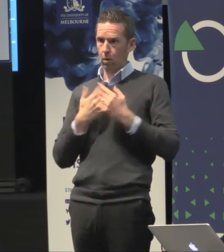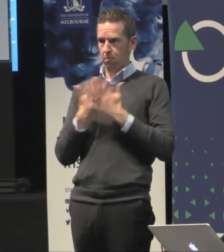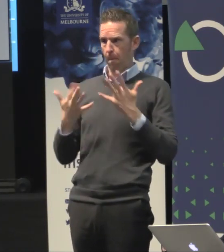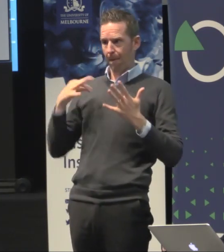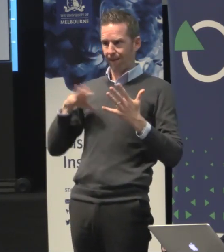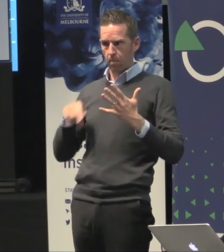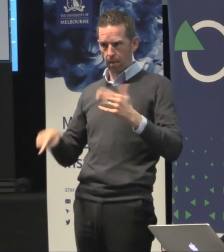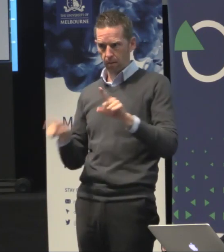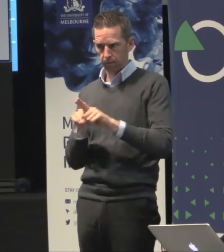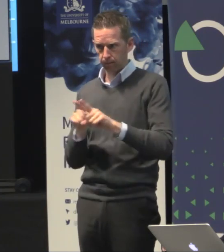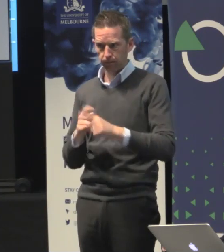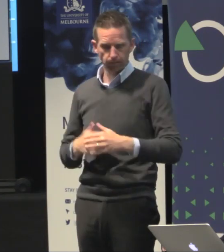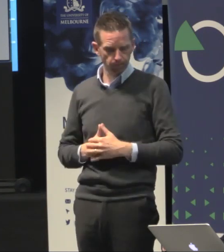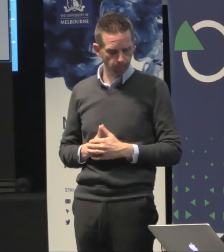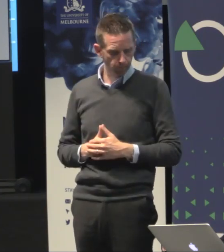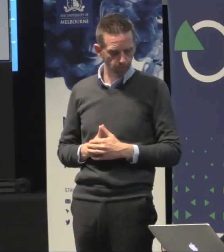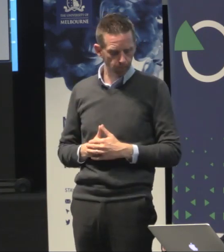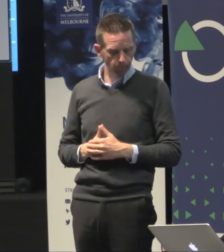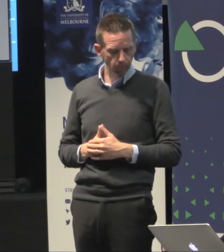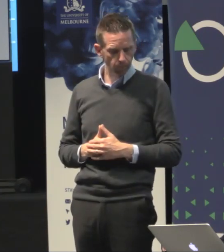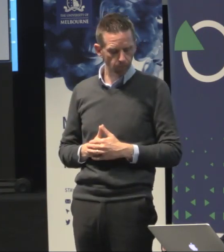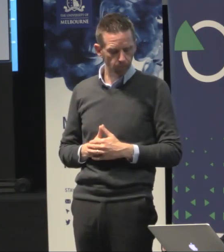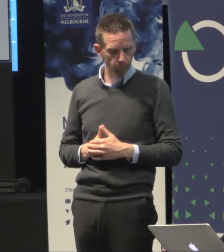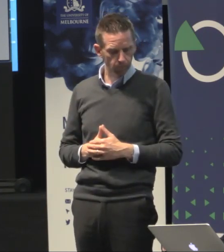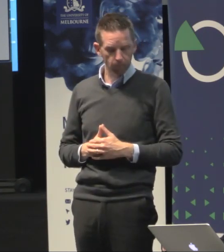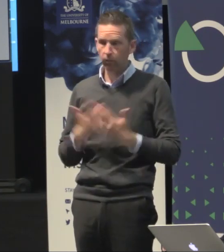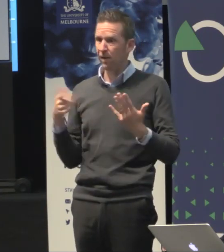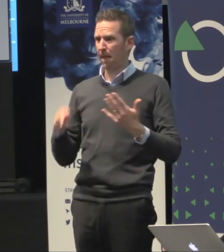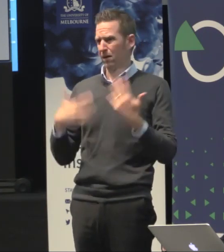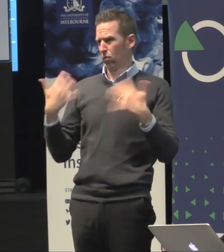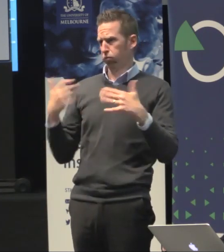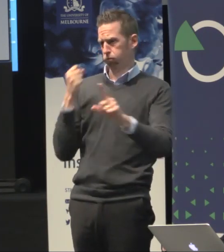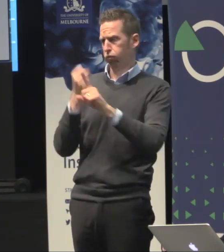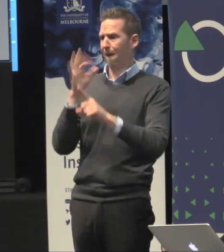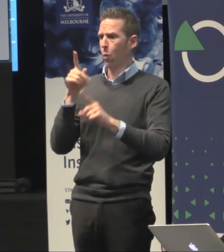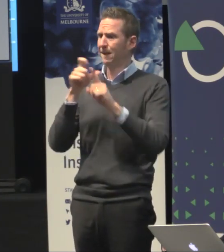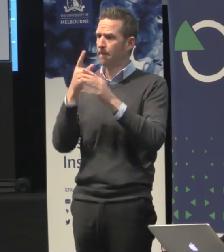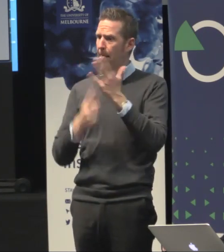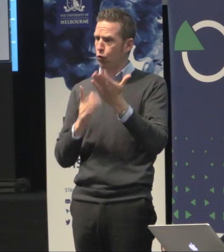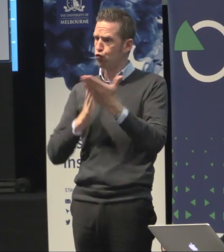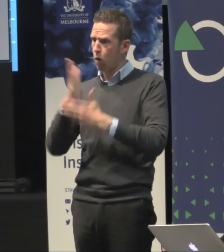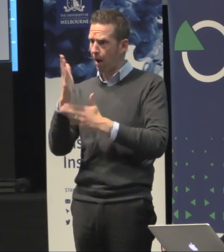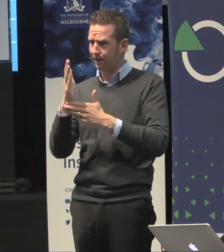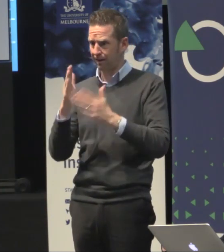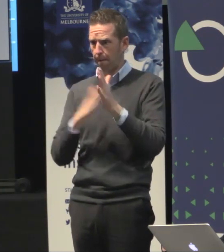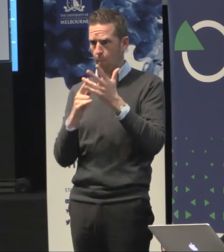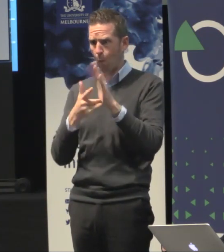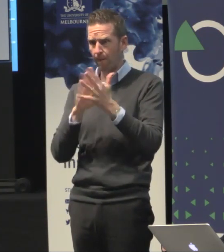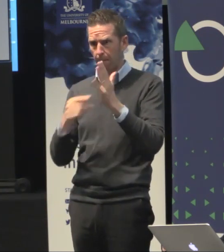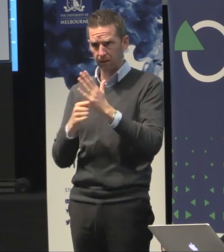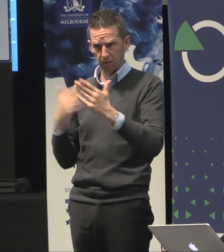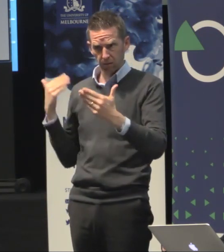me. This is a massive achievement for the disability rights movement and for the current and